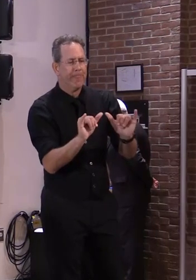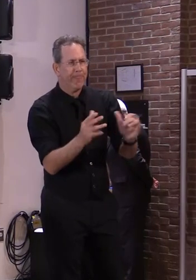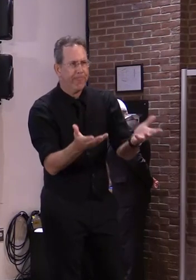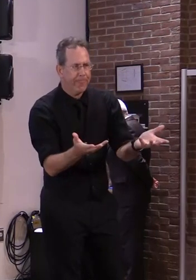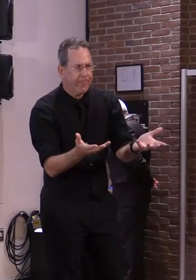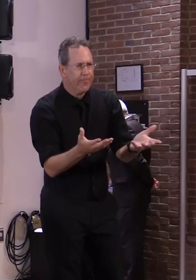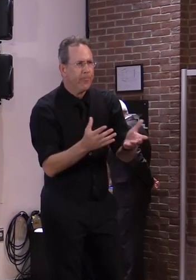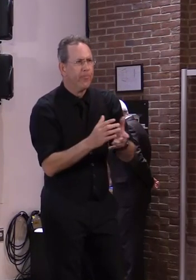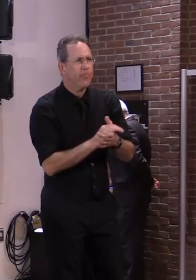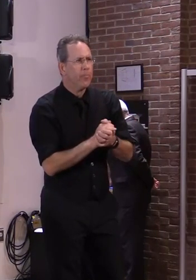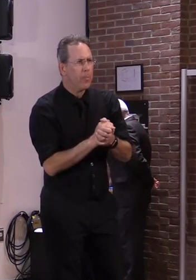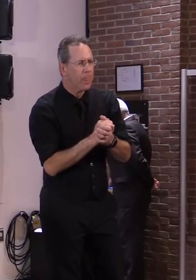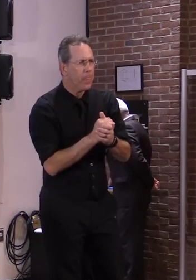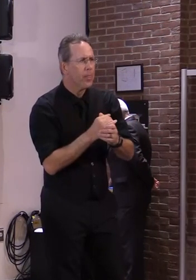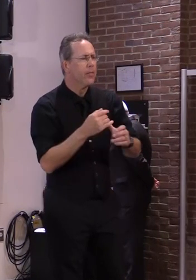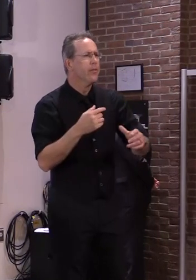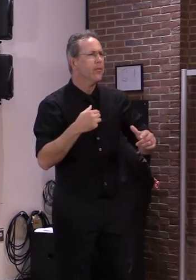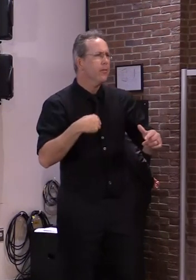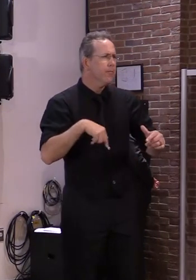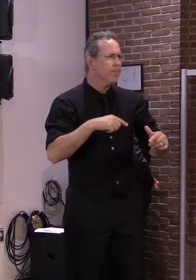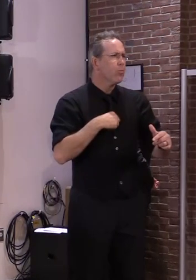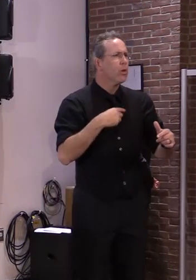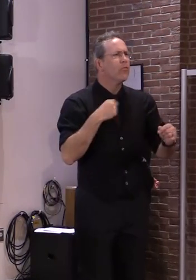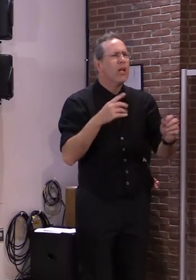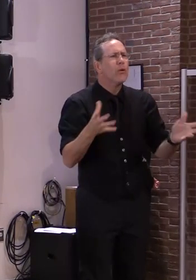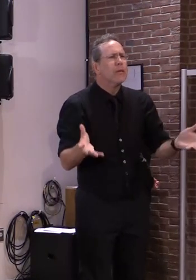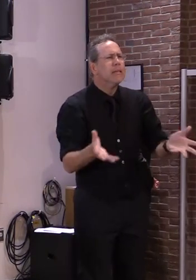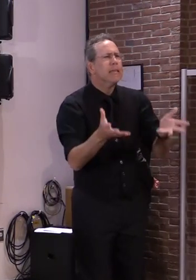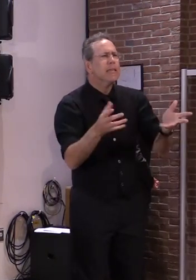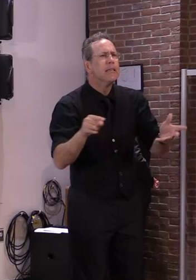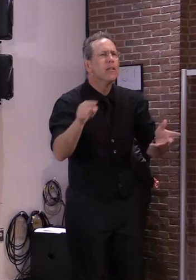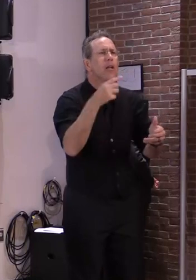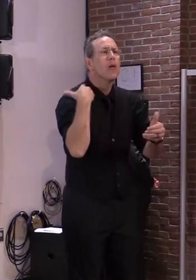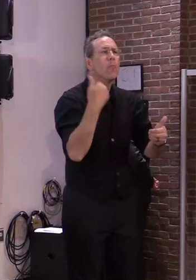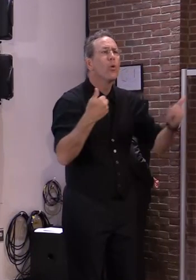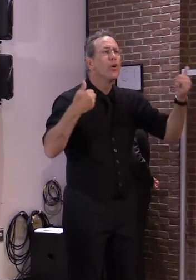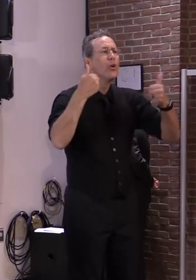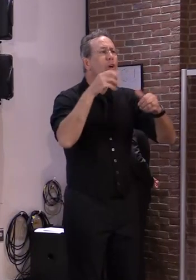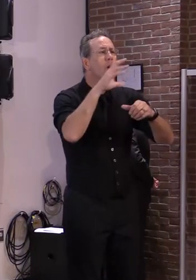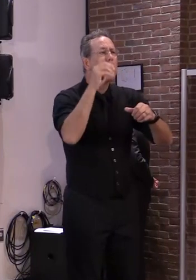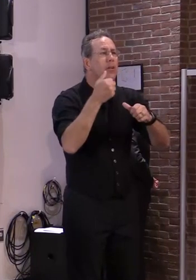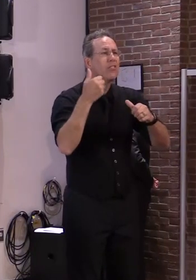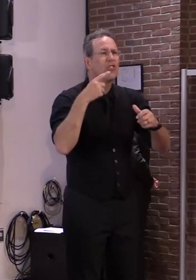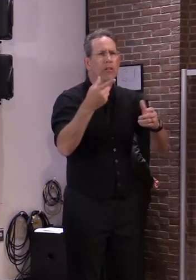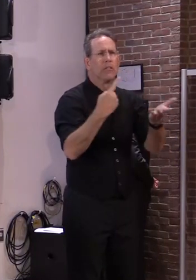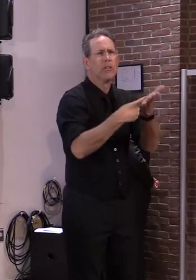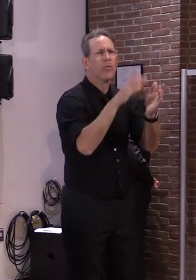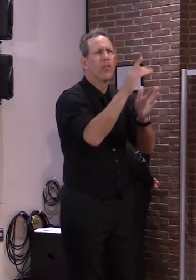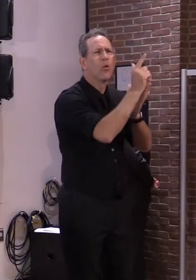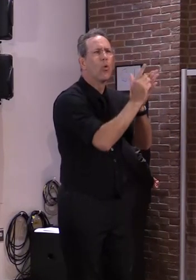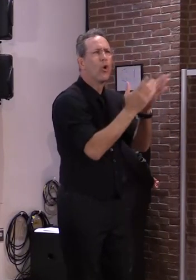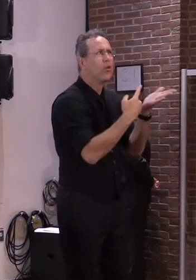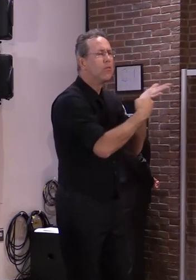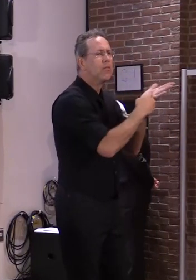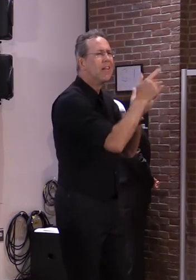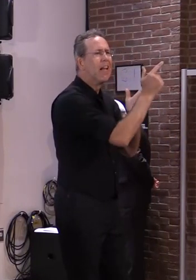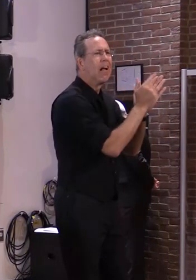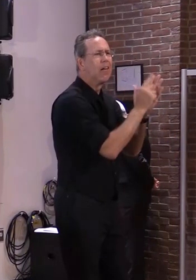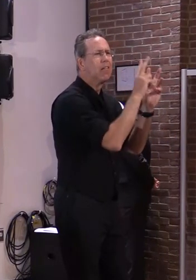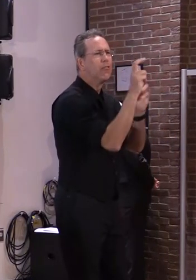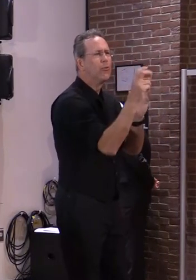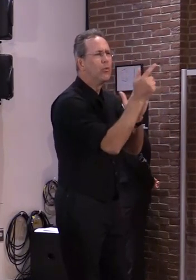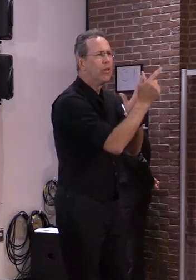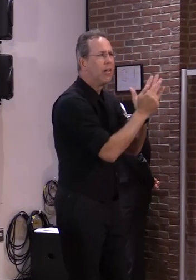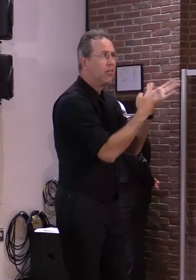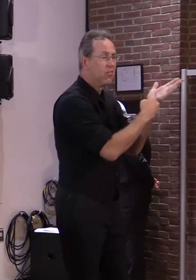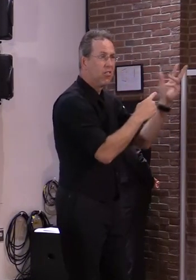been encouraging employers to speak with their own legal counsel to get their attorney's perspective